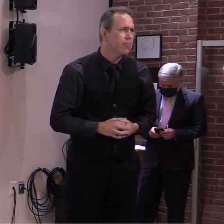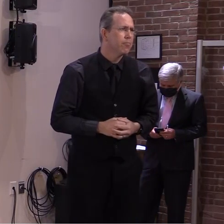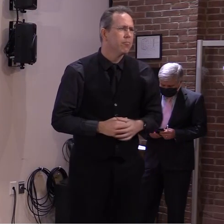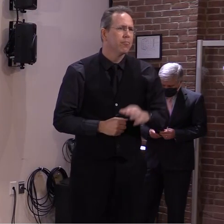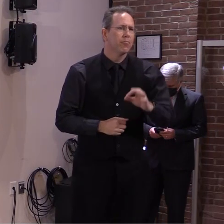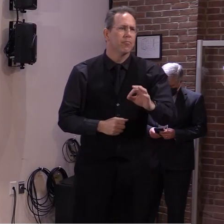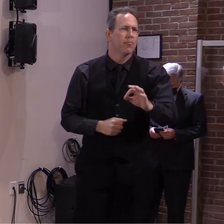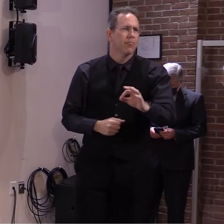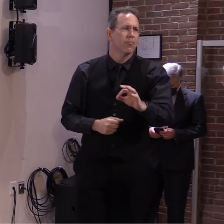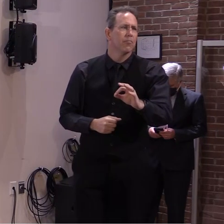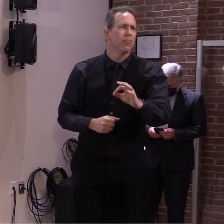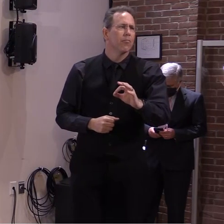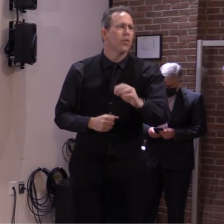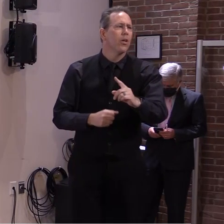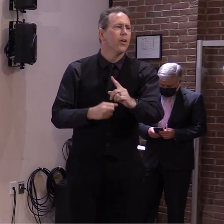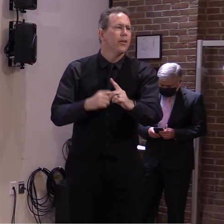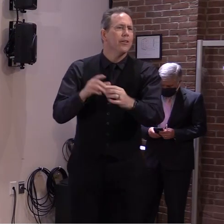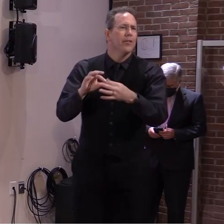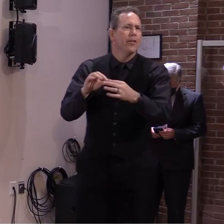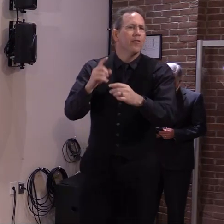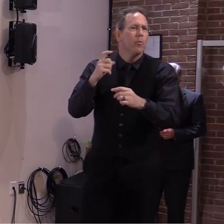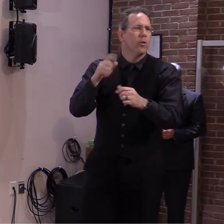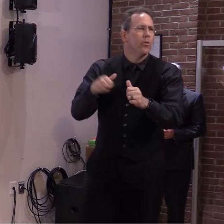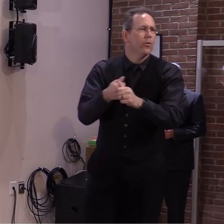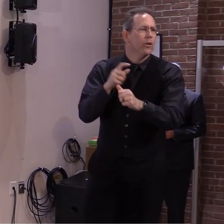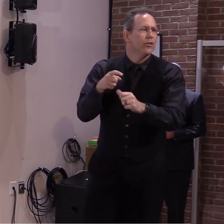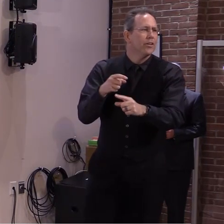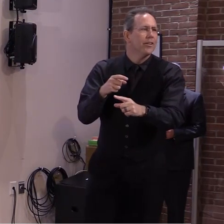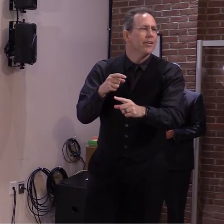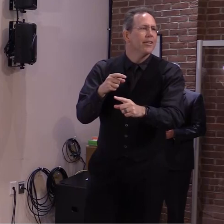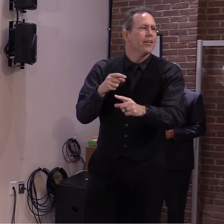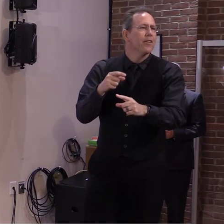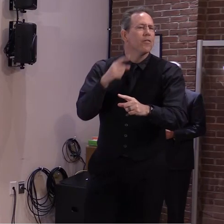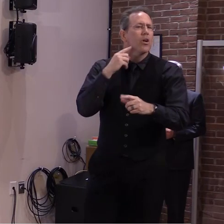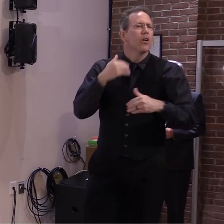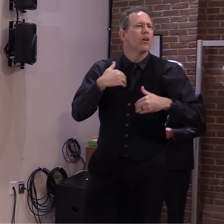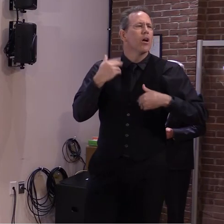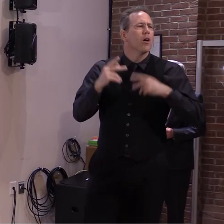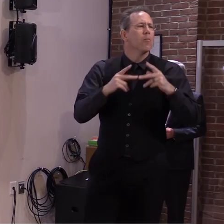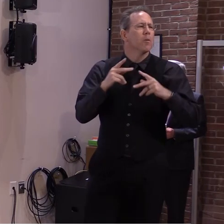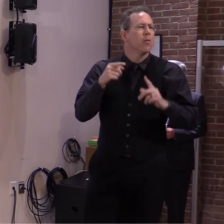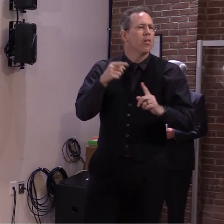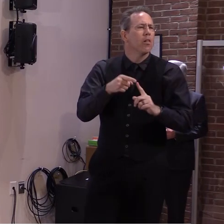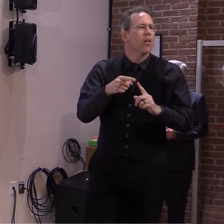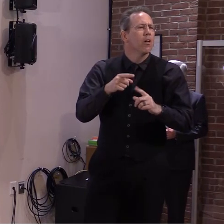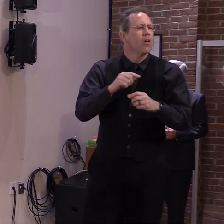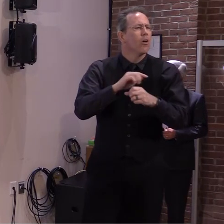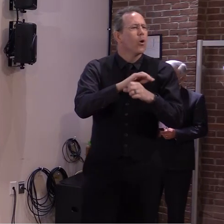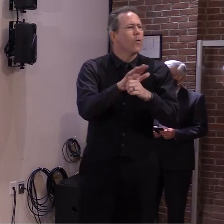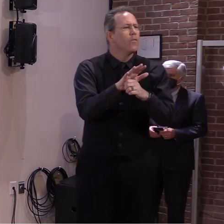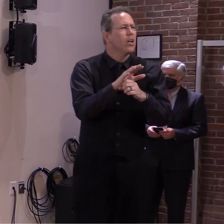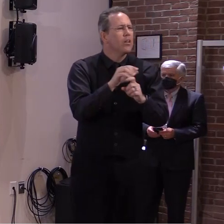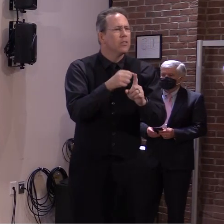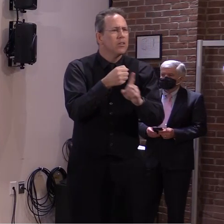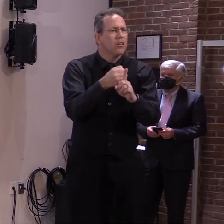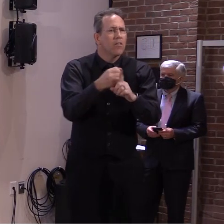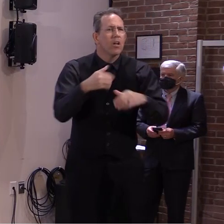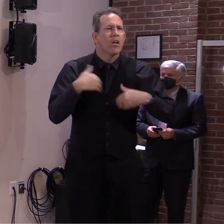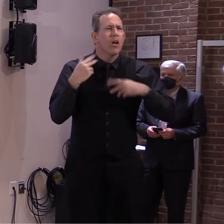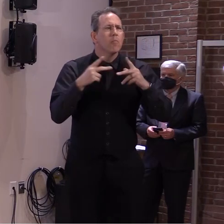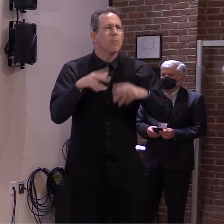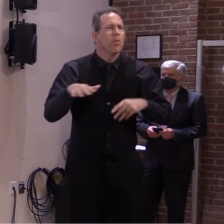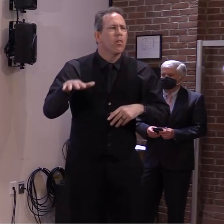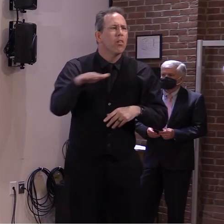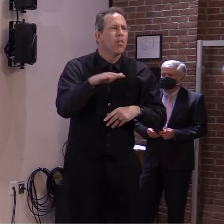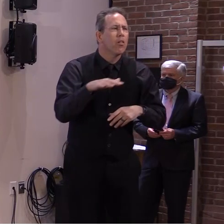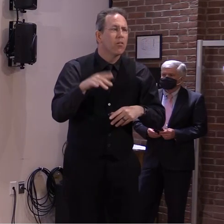I also have a question about young people and the variant. Did Dr. Levine have any comments on that first